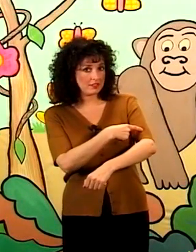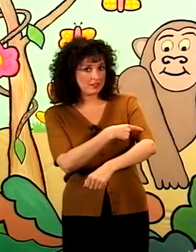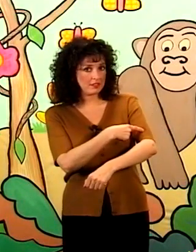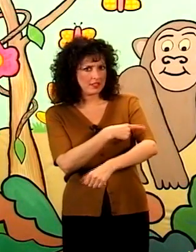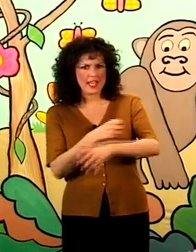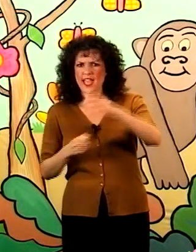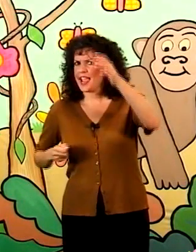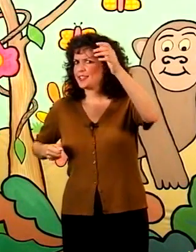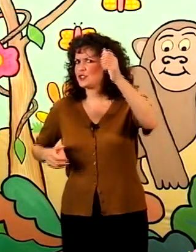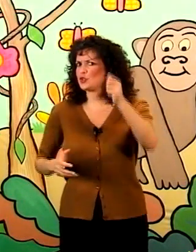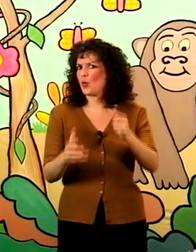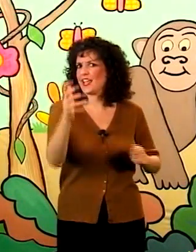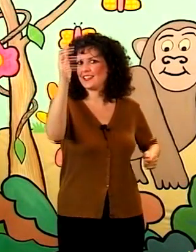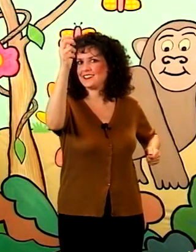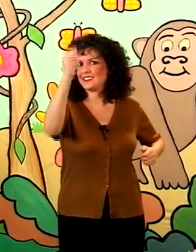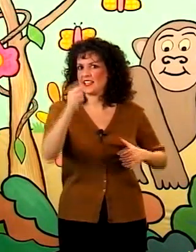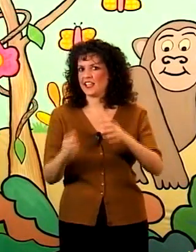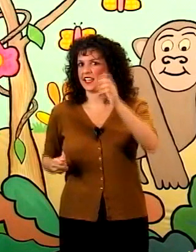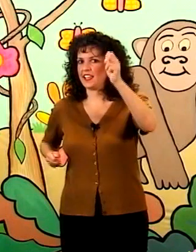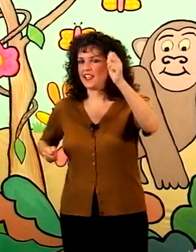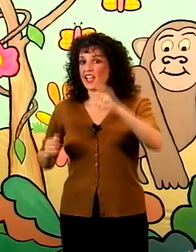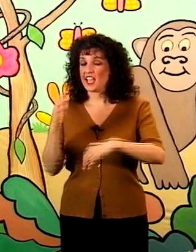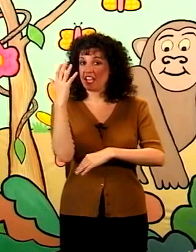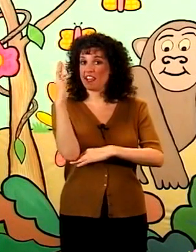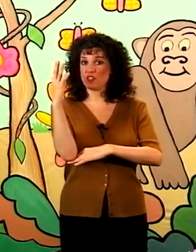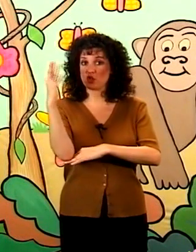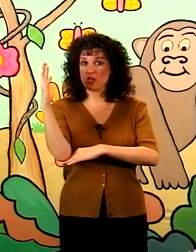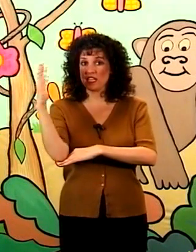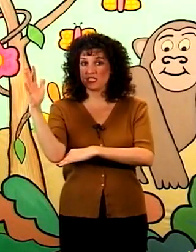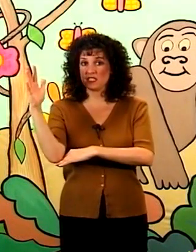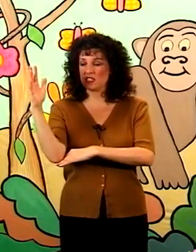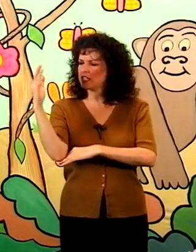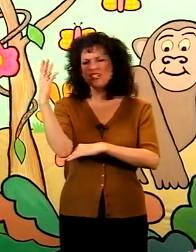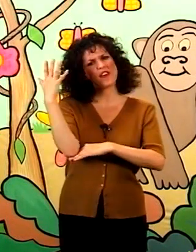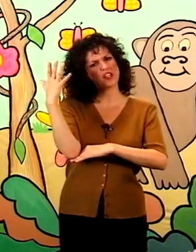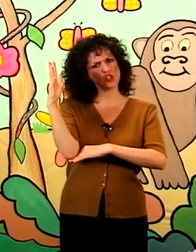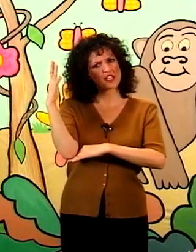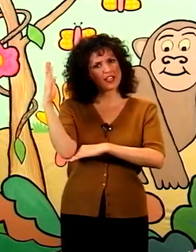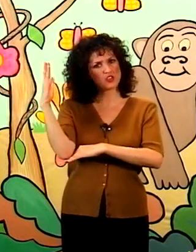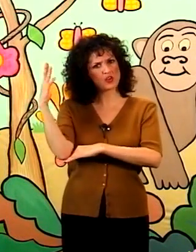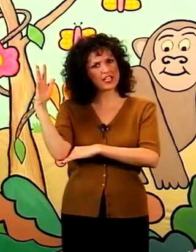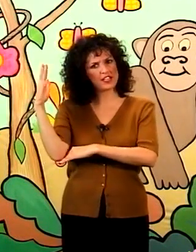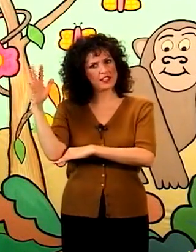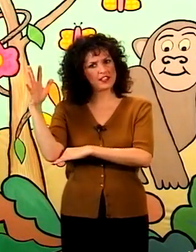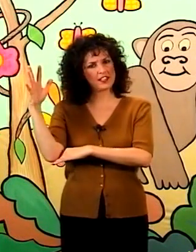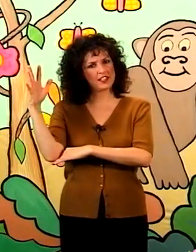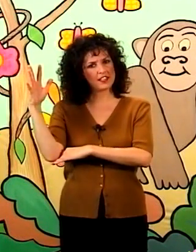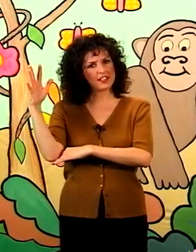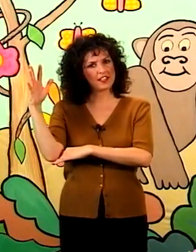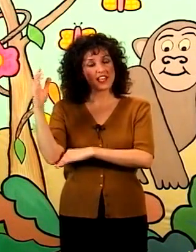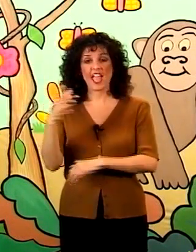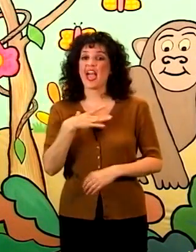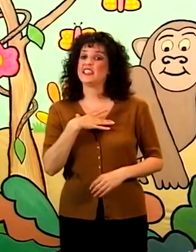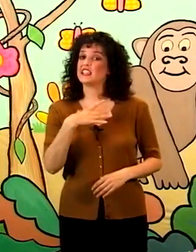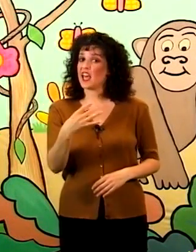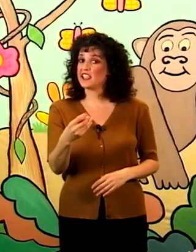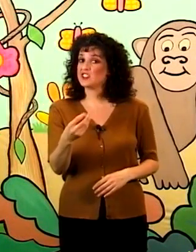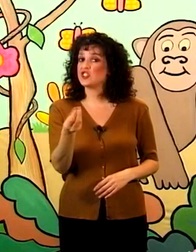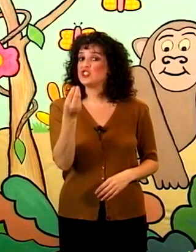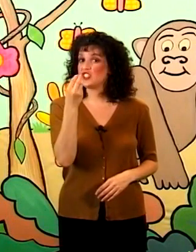It swings in the trees. See how that looks like a tree? And it likes to